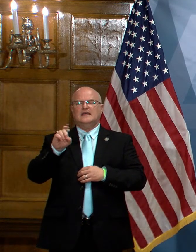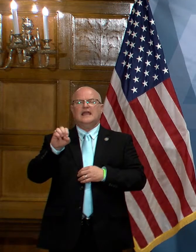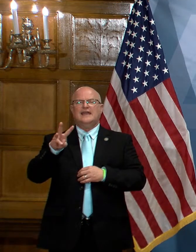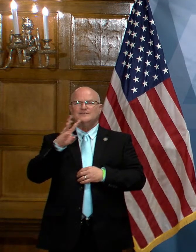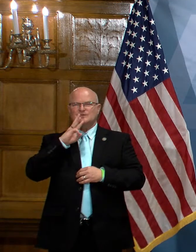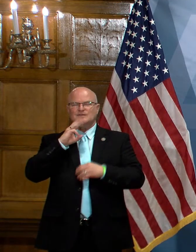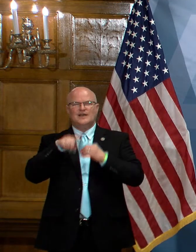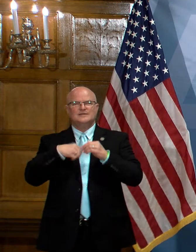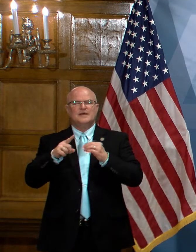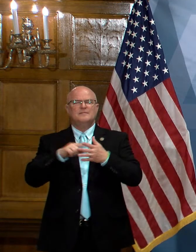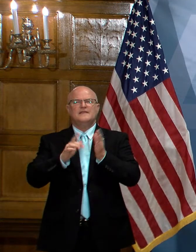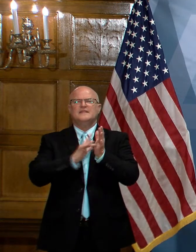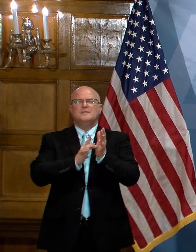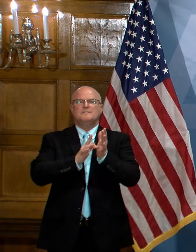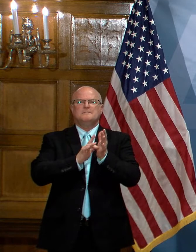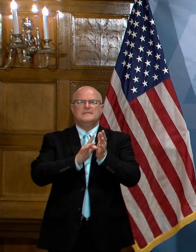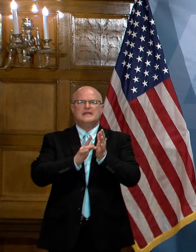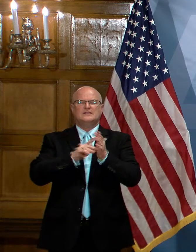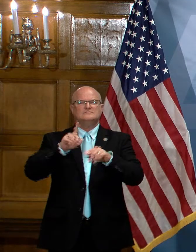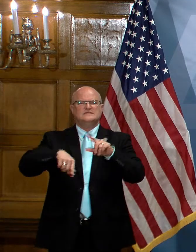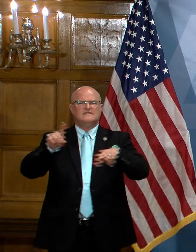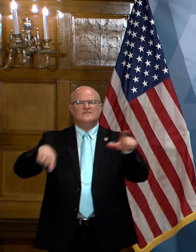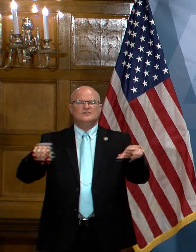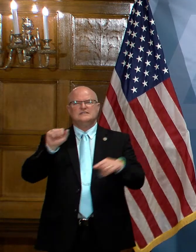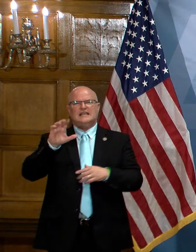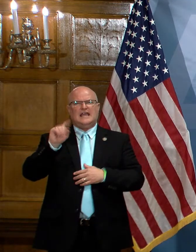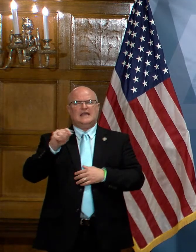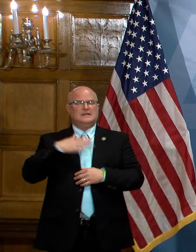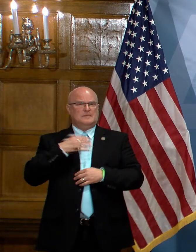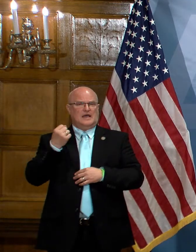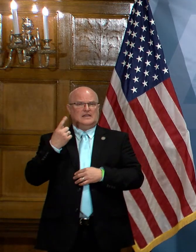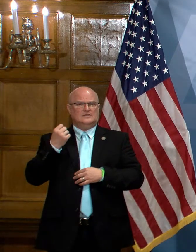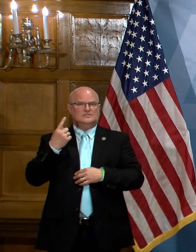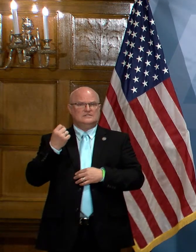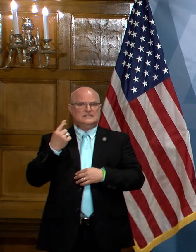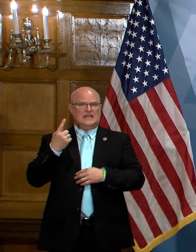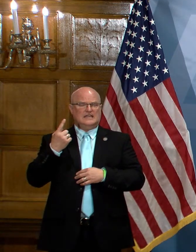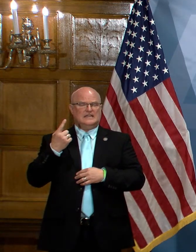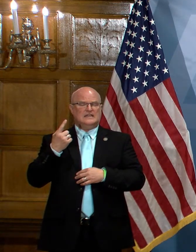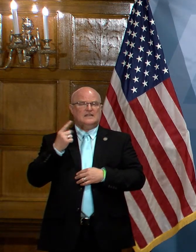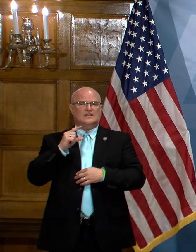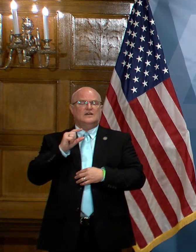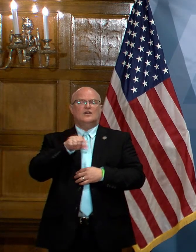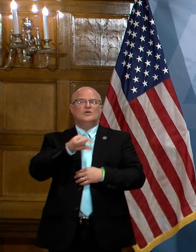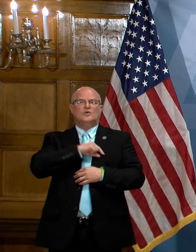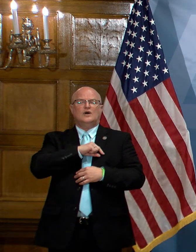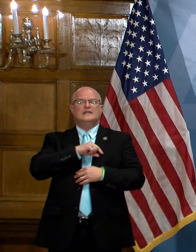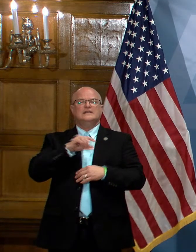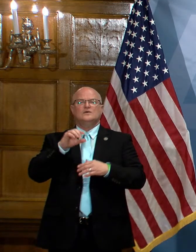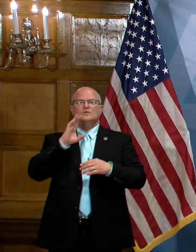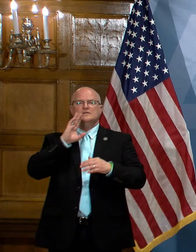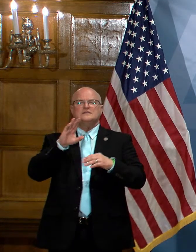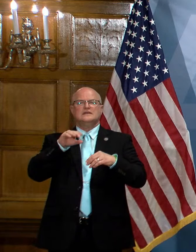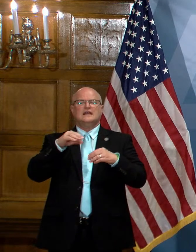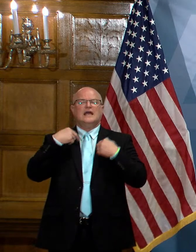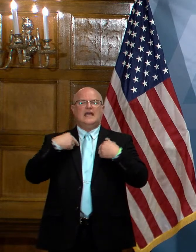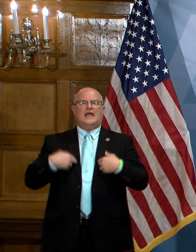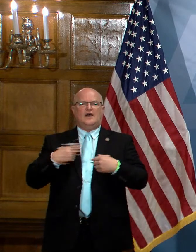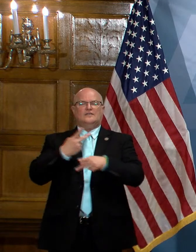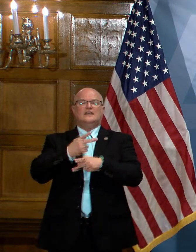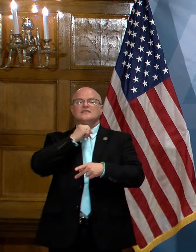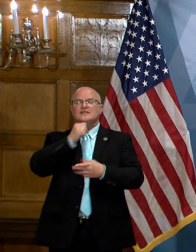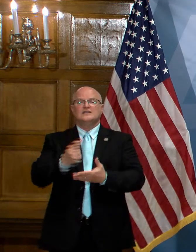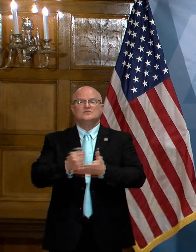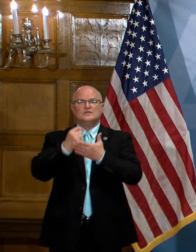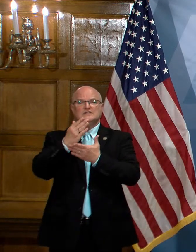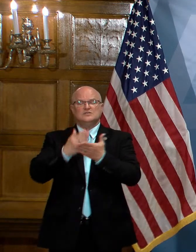but specific to the Medical Ethics and Diversity Act, it's my understanding that opponents say it's going to provide healthcare providers the option not to